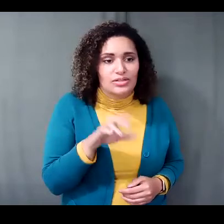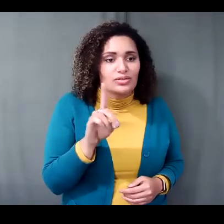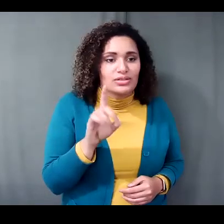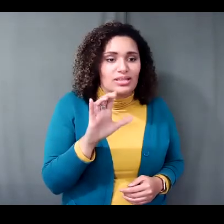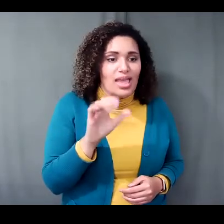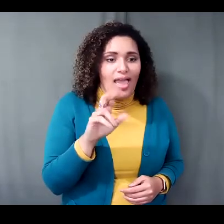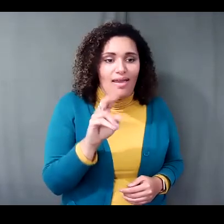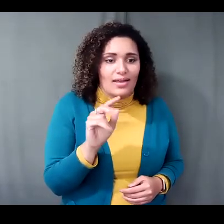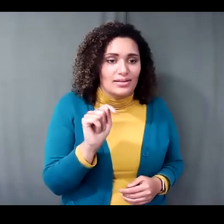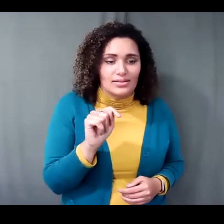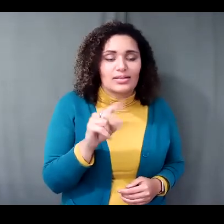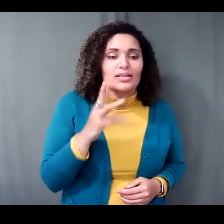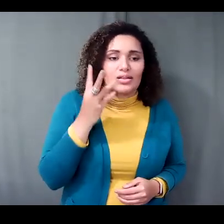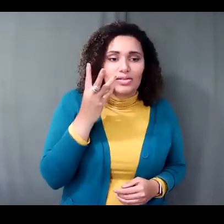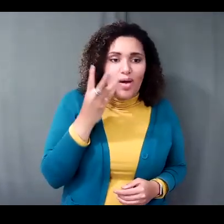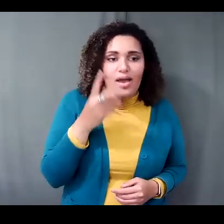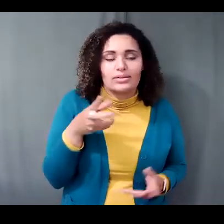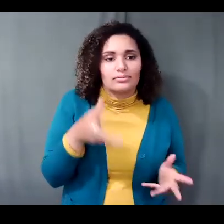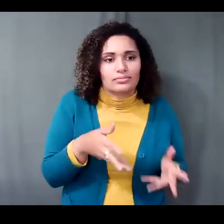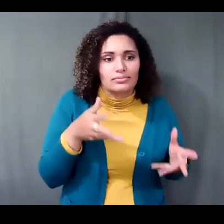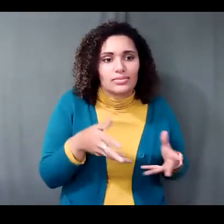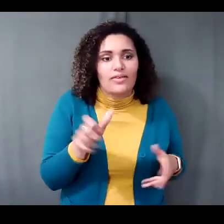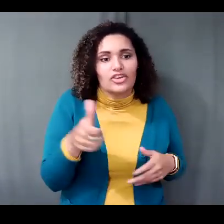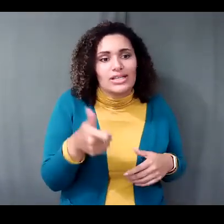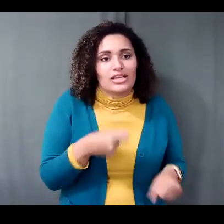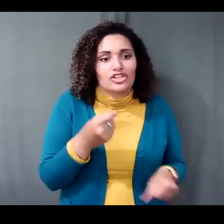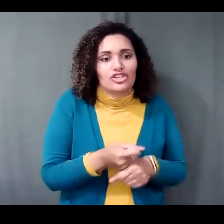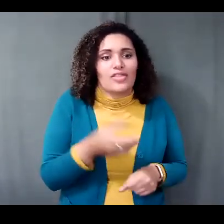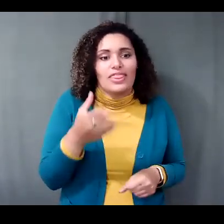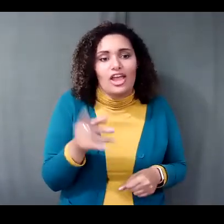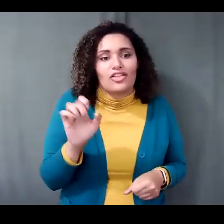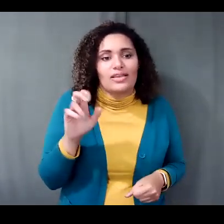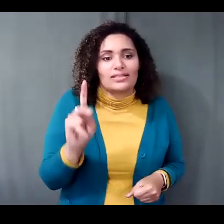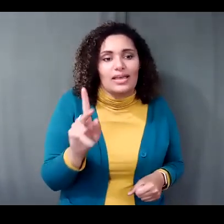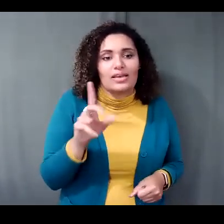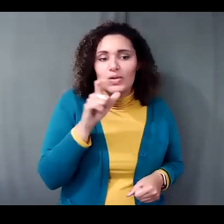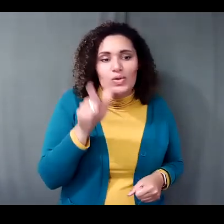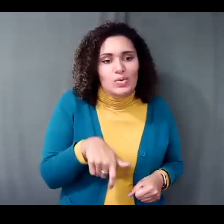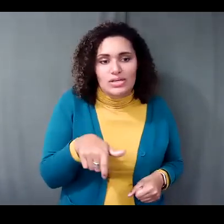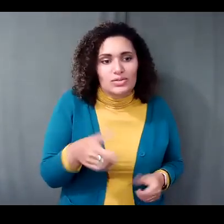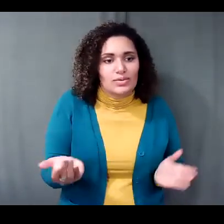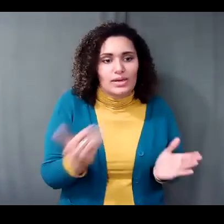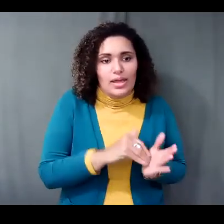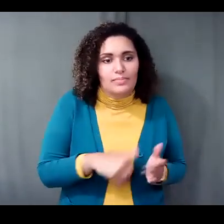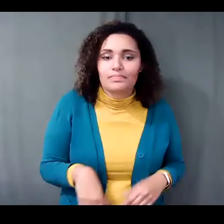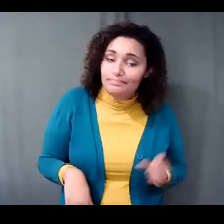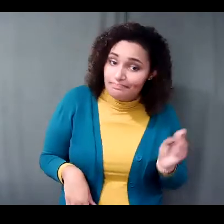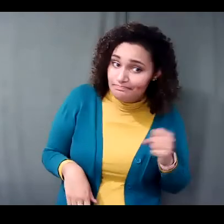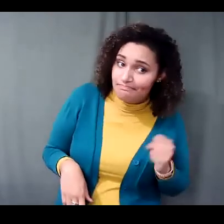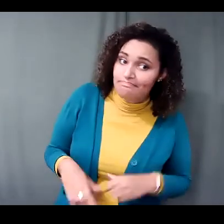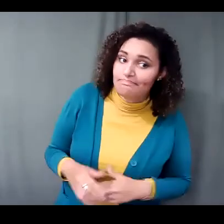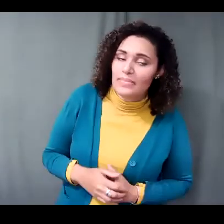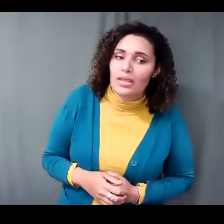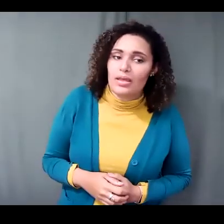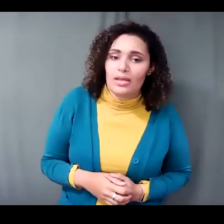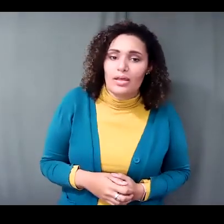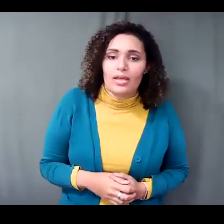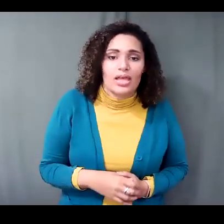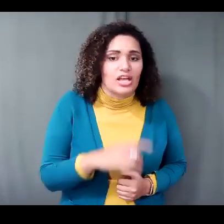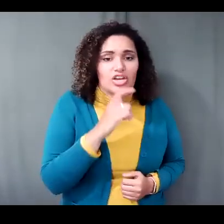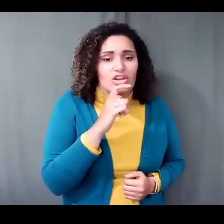like if you have a port, it'll either be designated as a feitoria, which means it's a higher quality one and generally allowed for